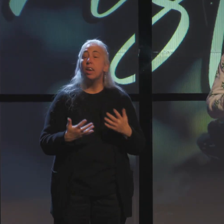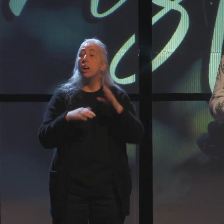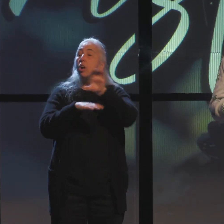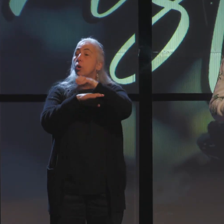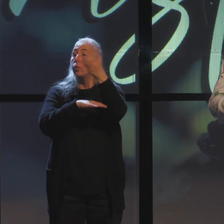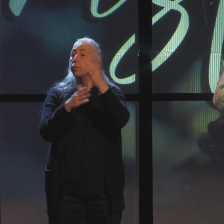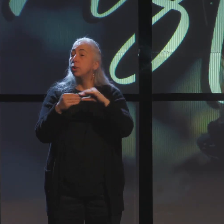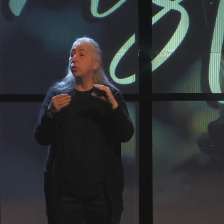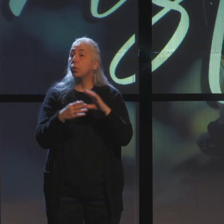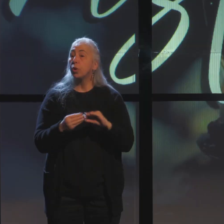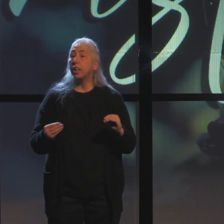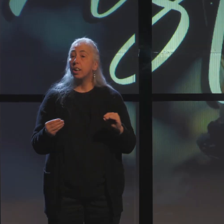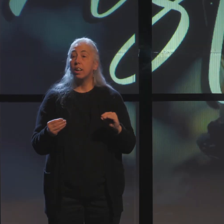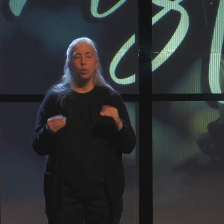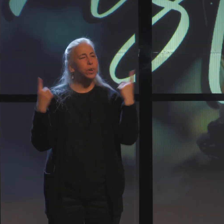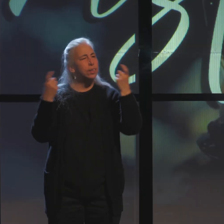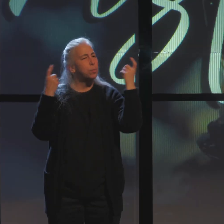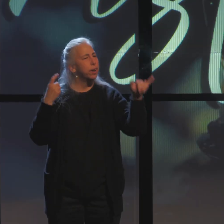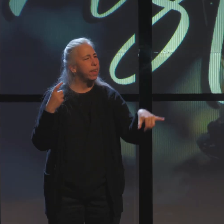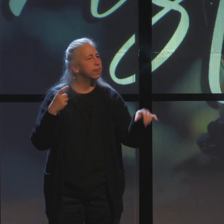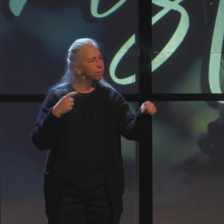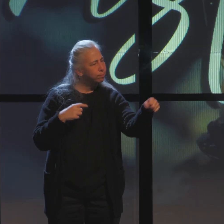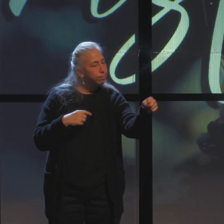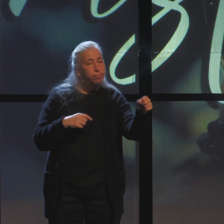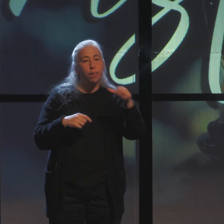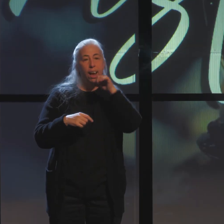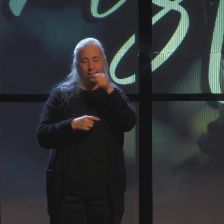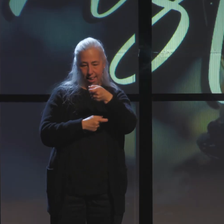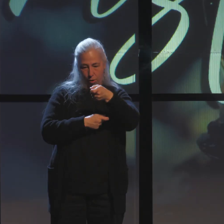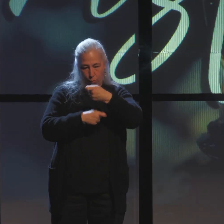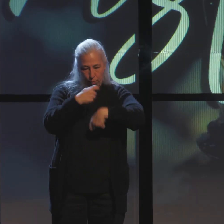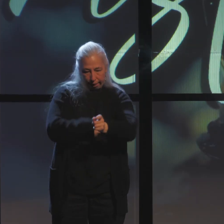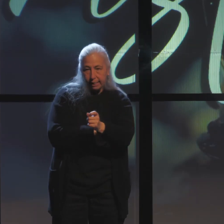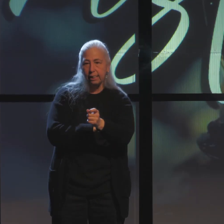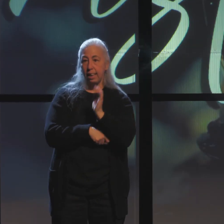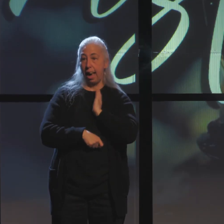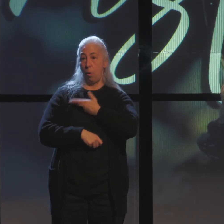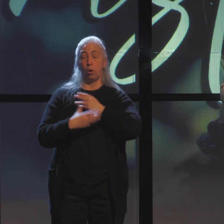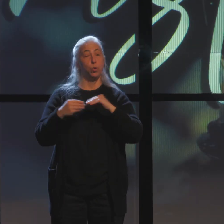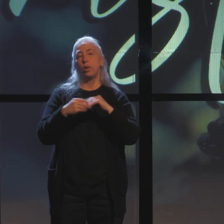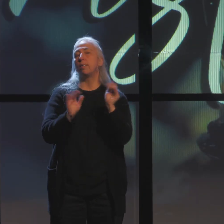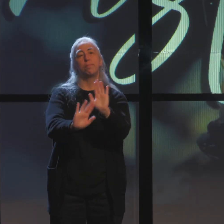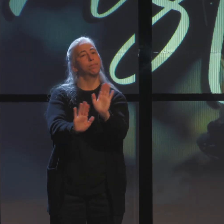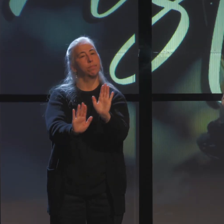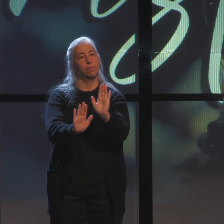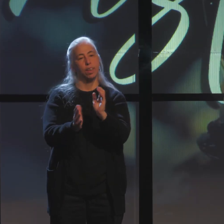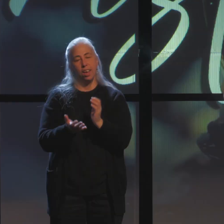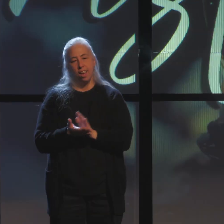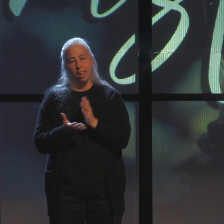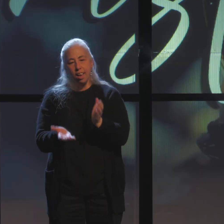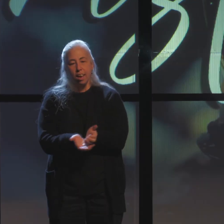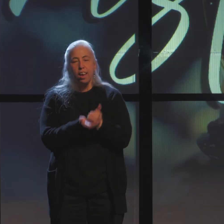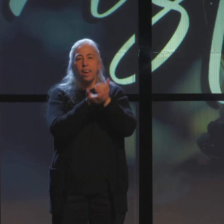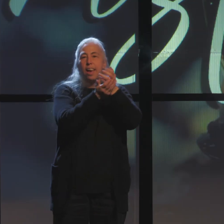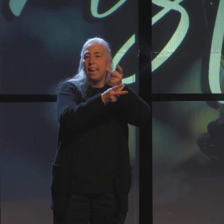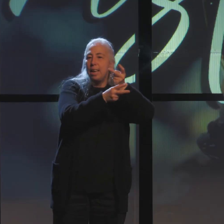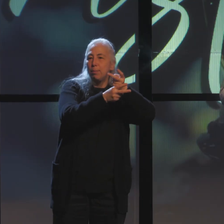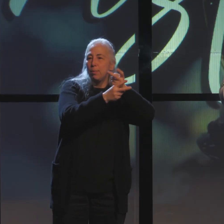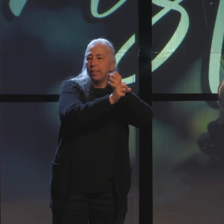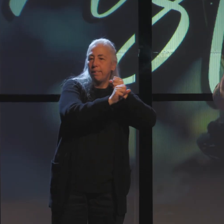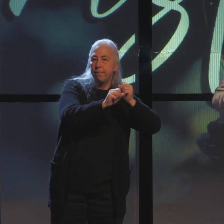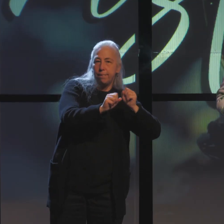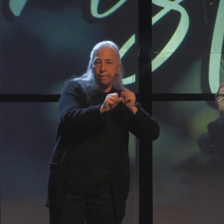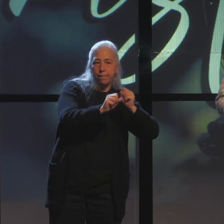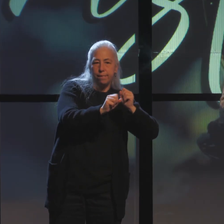of year, it's not meant to replace our stories. It's meant to hold them. It doesn't erase my story, my personal story. It